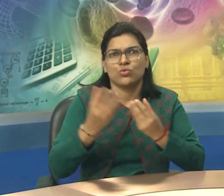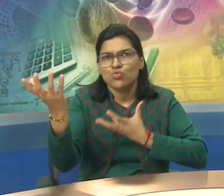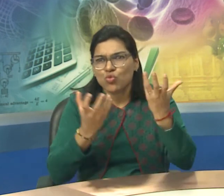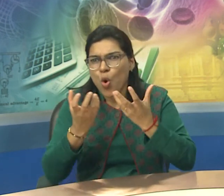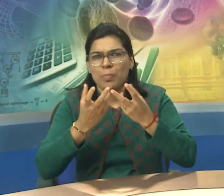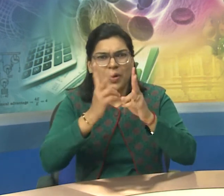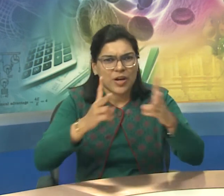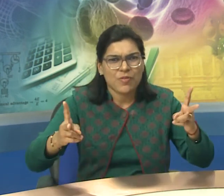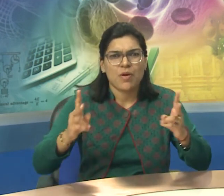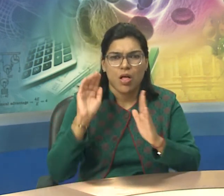legal services,